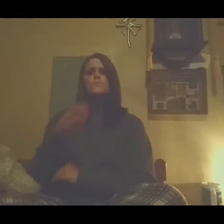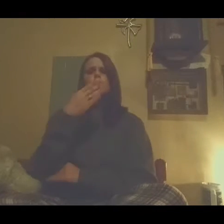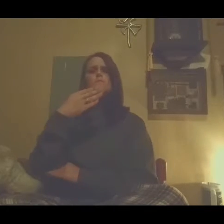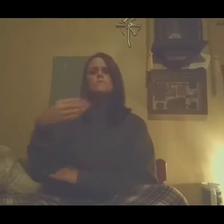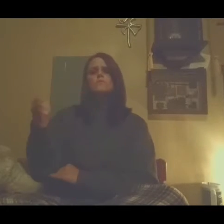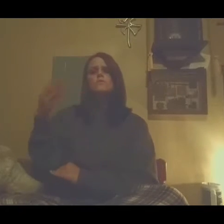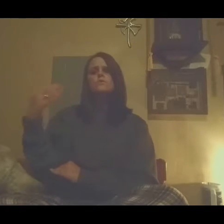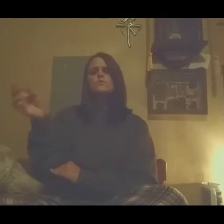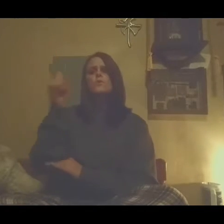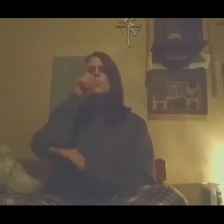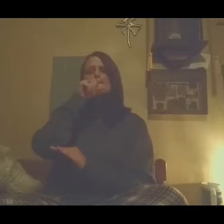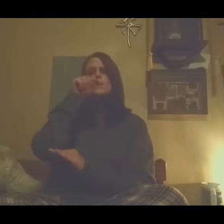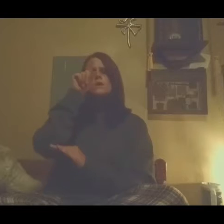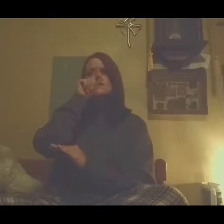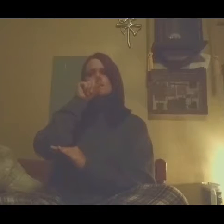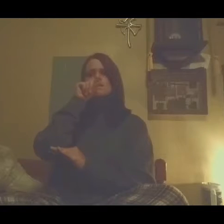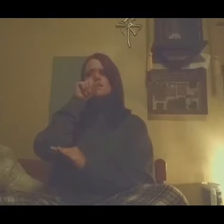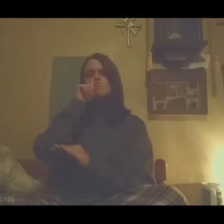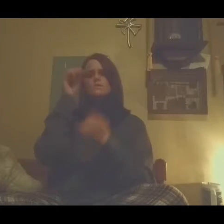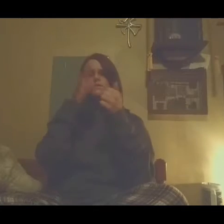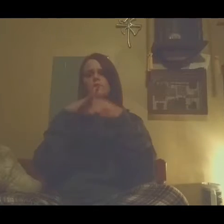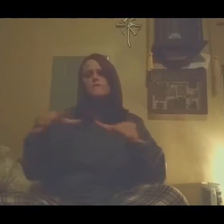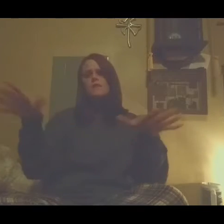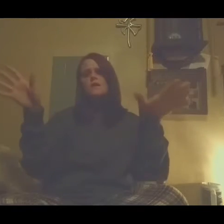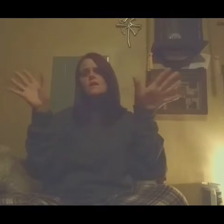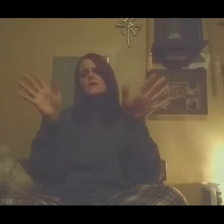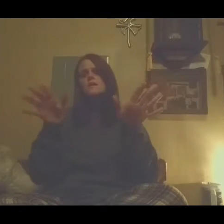Blue birds fly